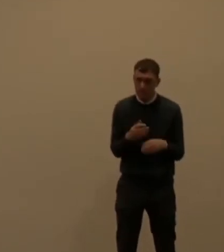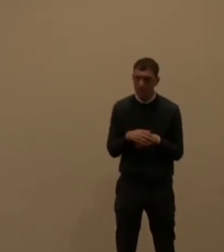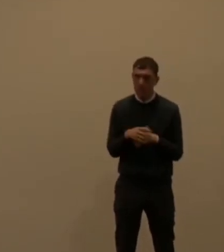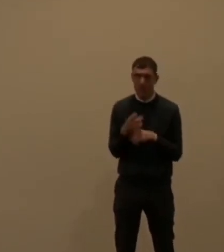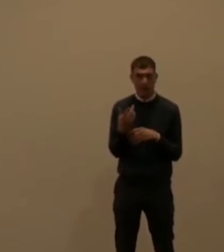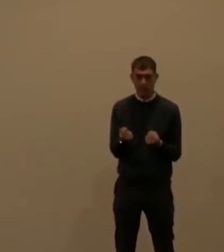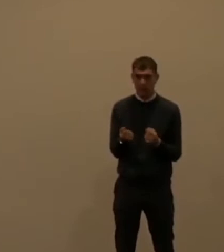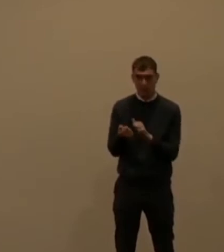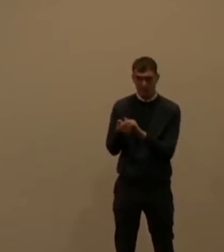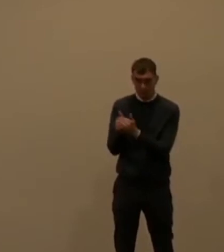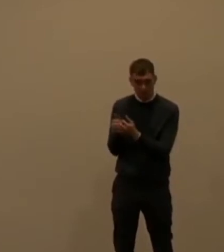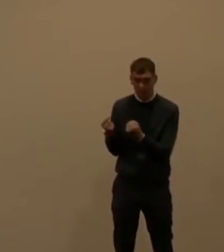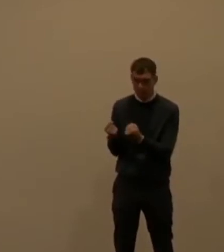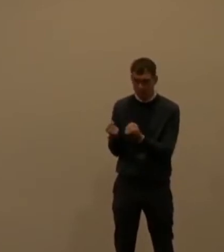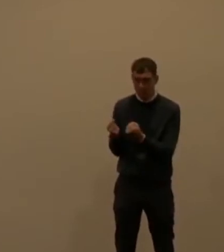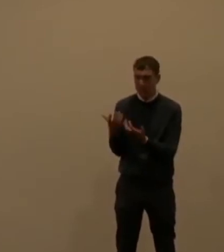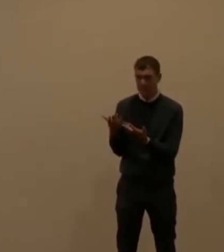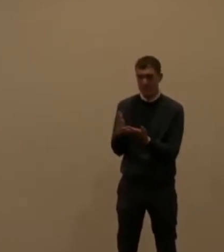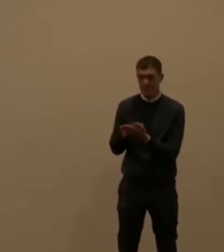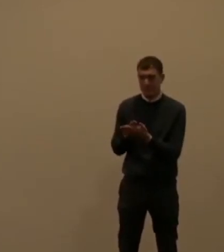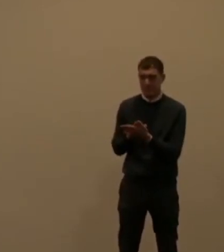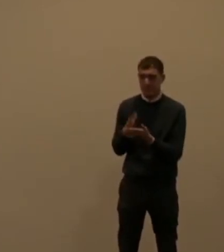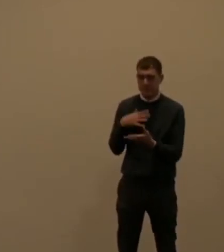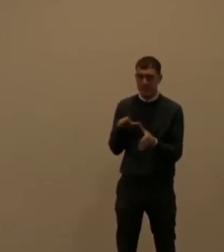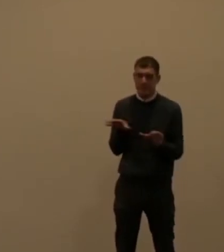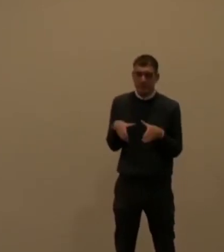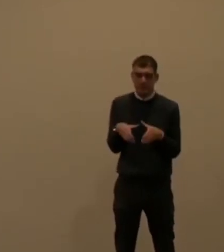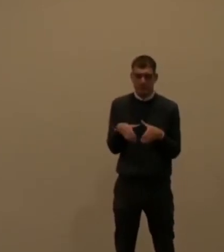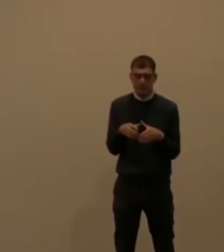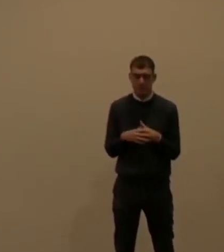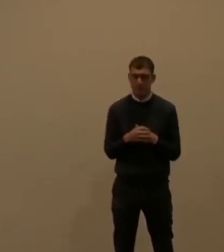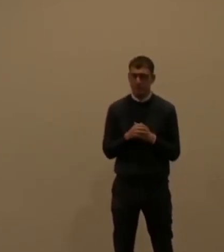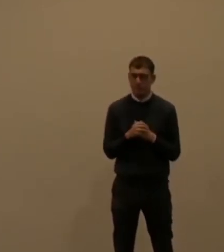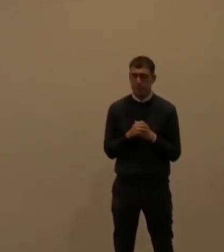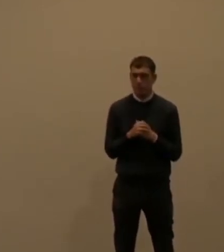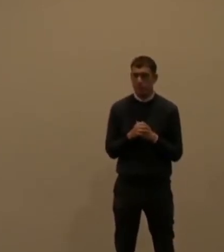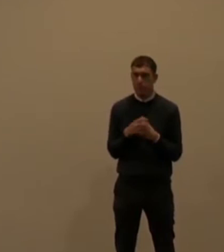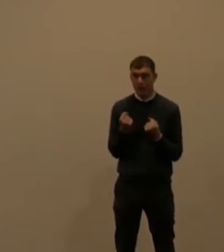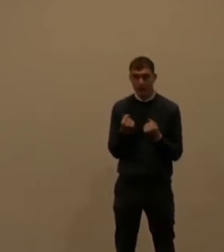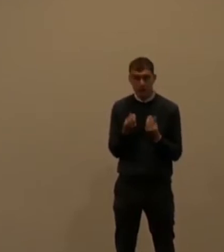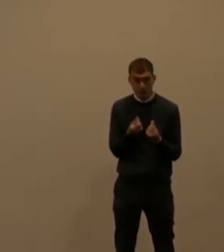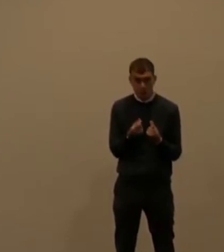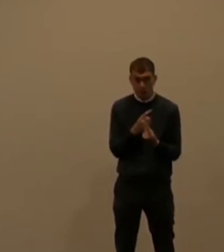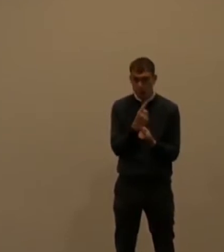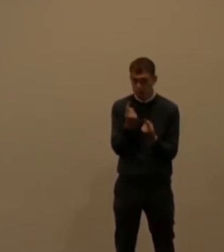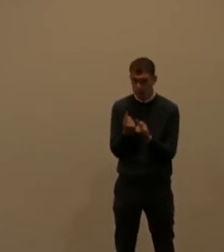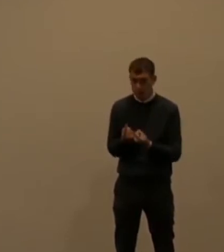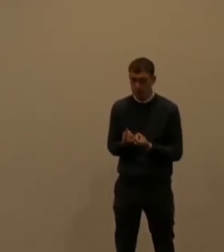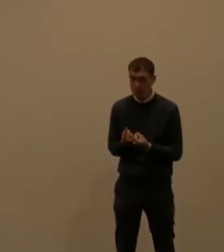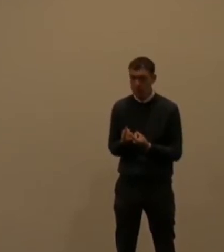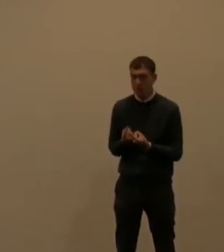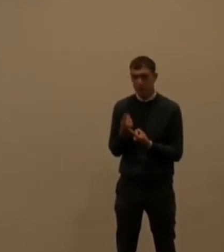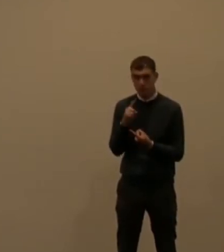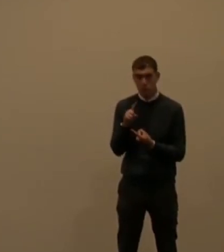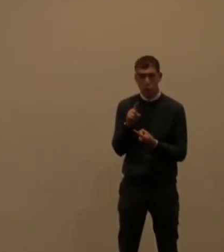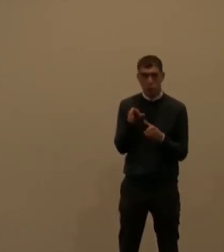already, that will take time to figure out and put together a team that can help you. Do you have all the resources needed within the core